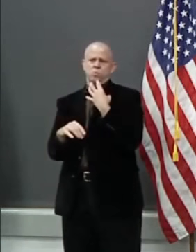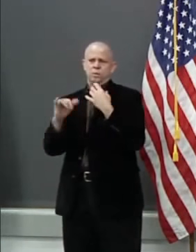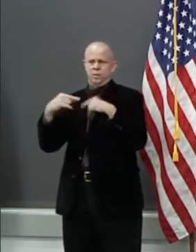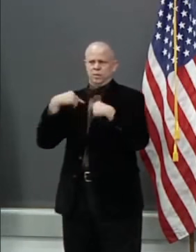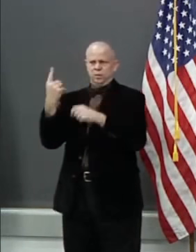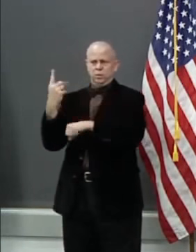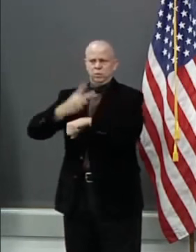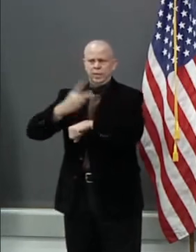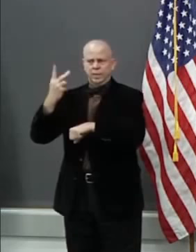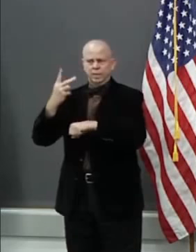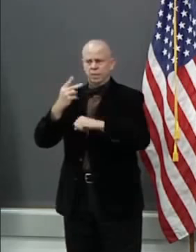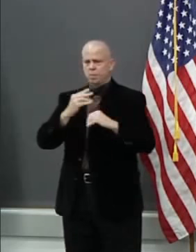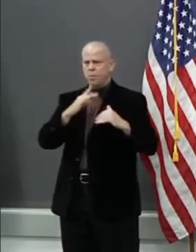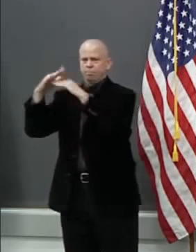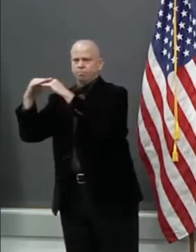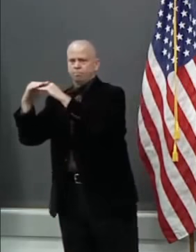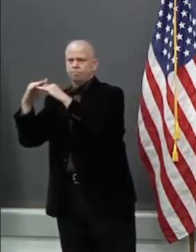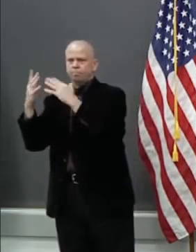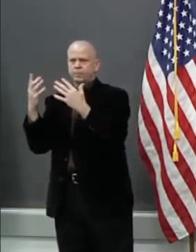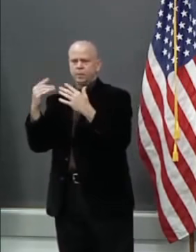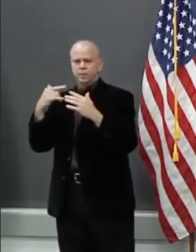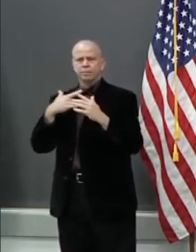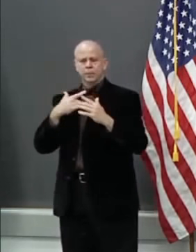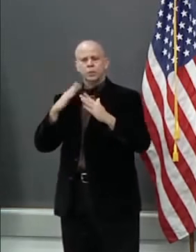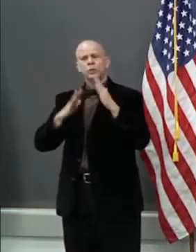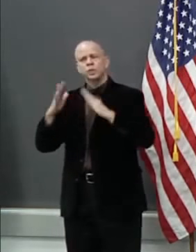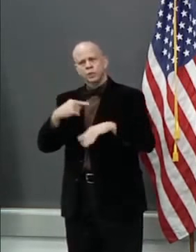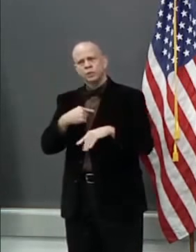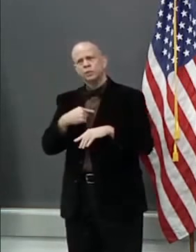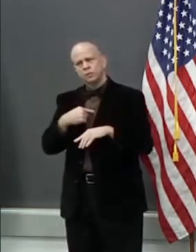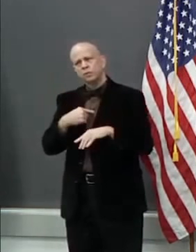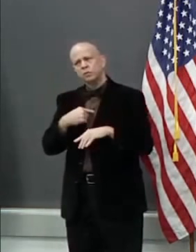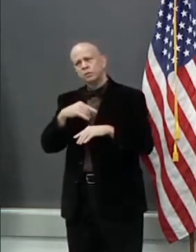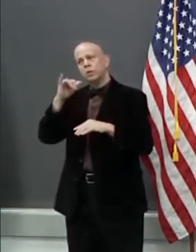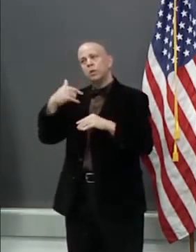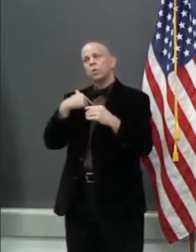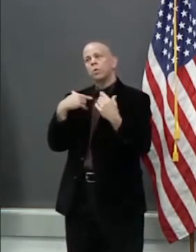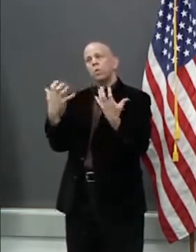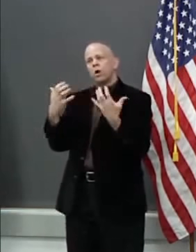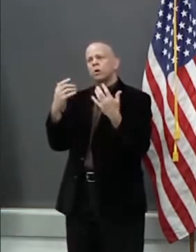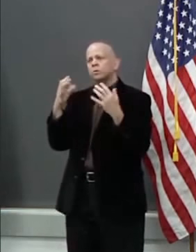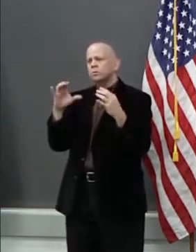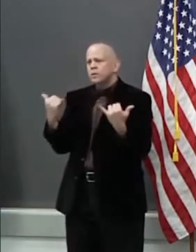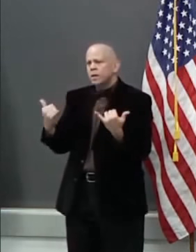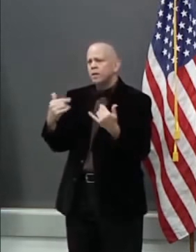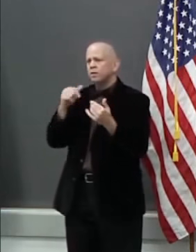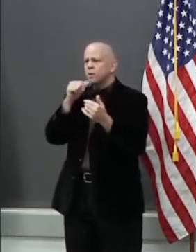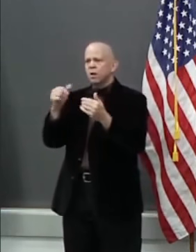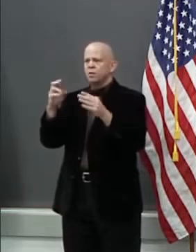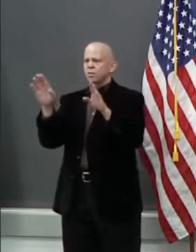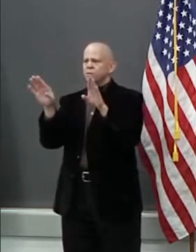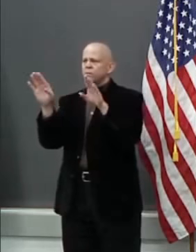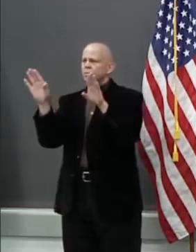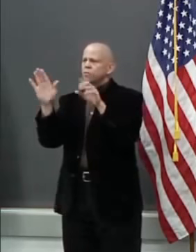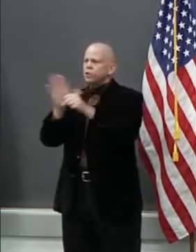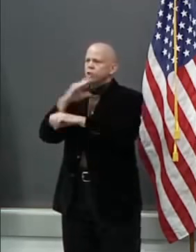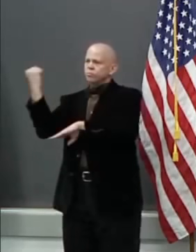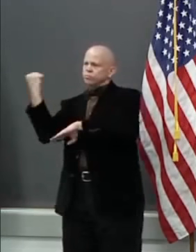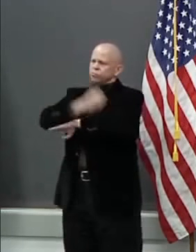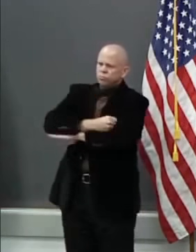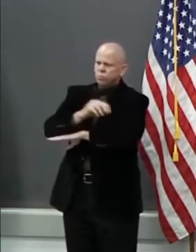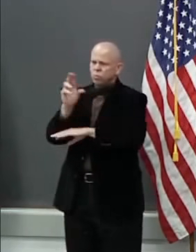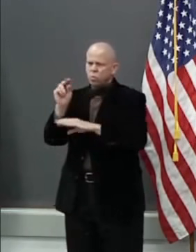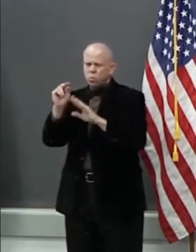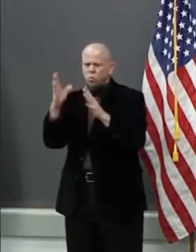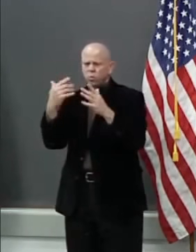very worrisome. But I know that the actions we're taking now, while they're not a full shutdown, will limit people's ability